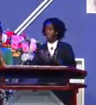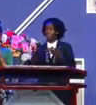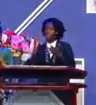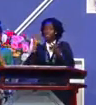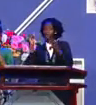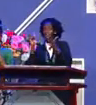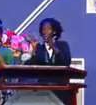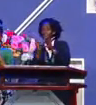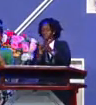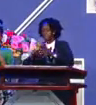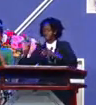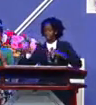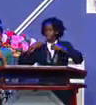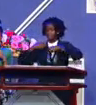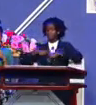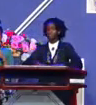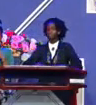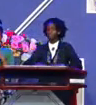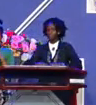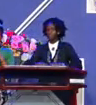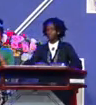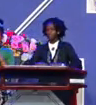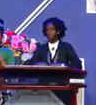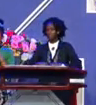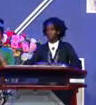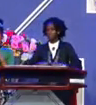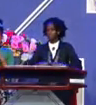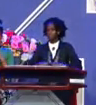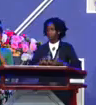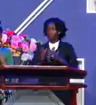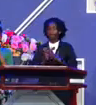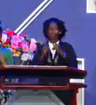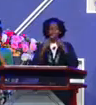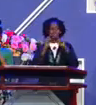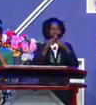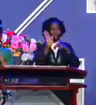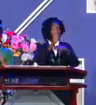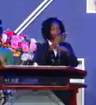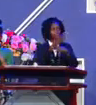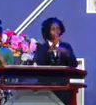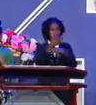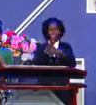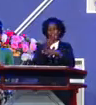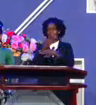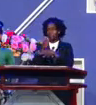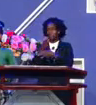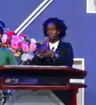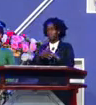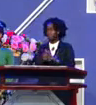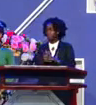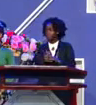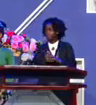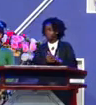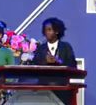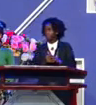Serumaga. I want to thank Dr. Joseph Serumaga. Awamu n'abaweereza. Together with other